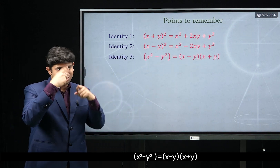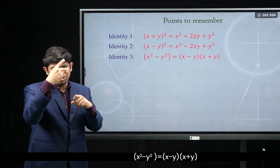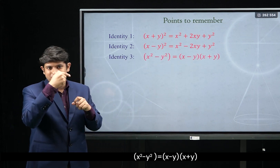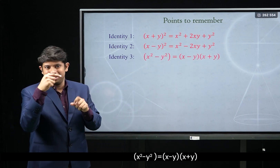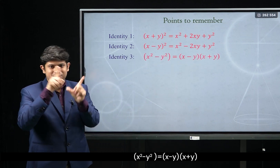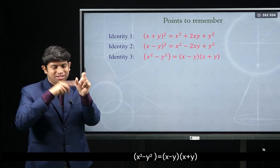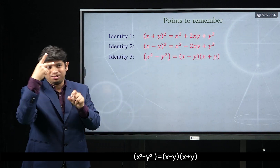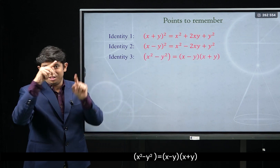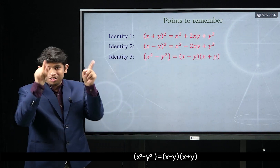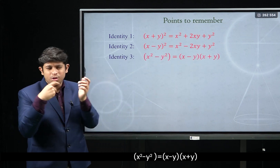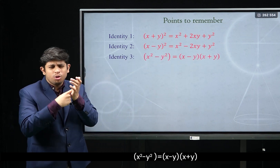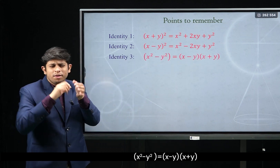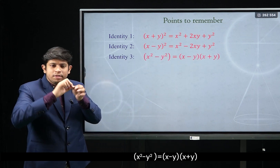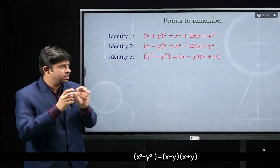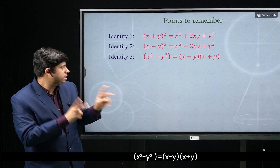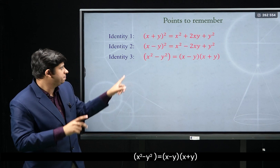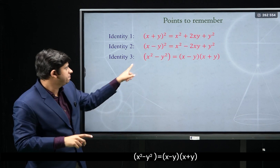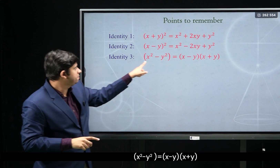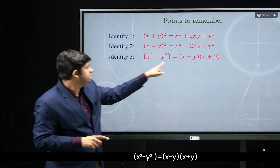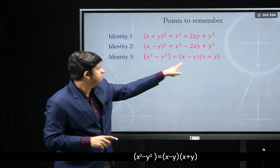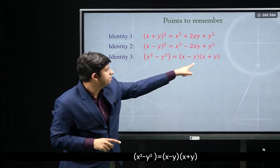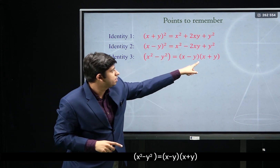y square is equal to x minus y into x plus y.